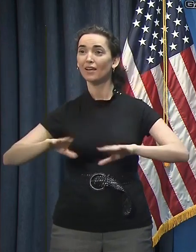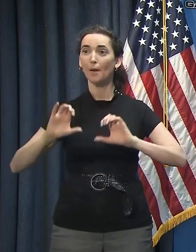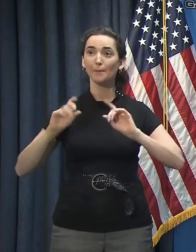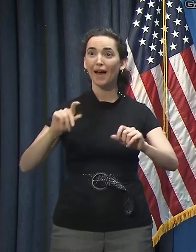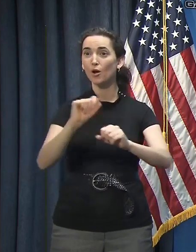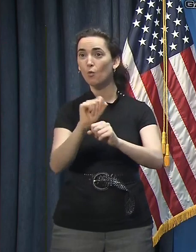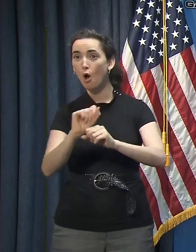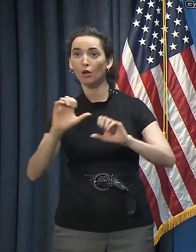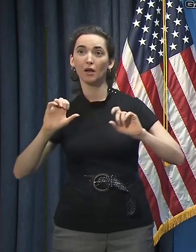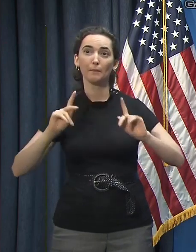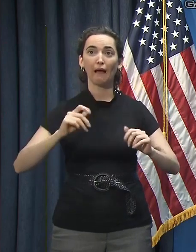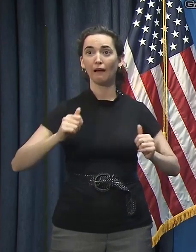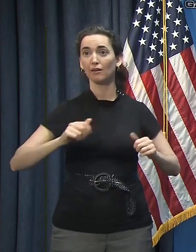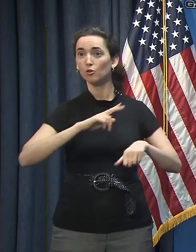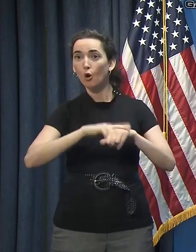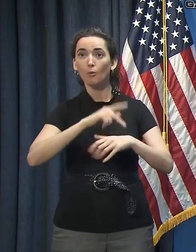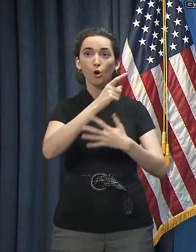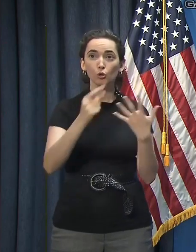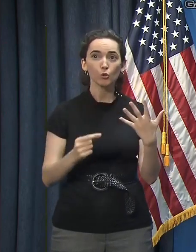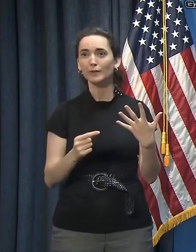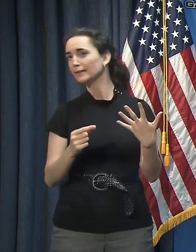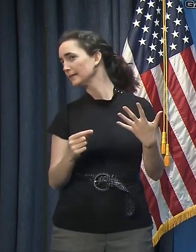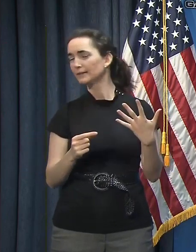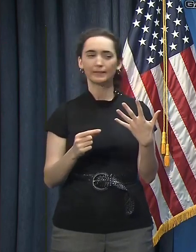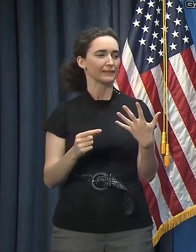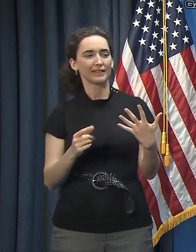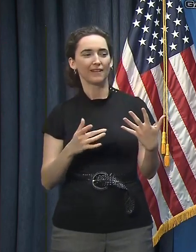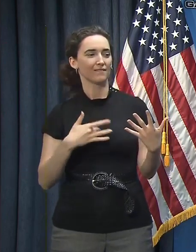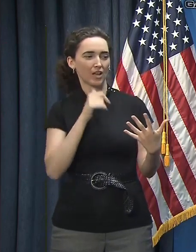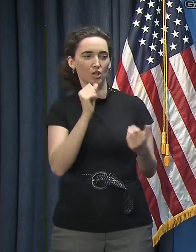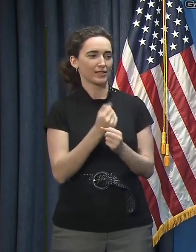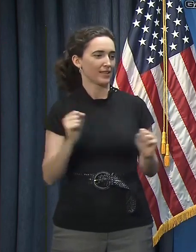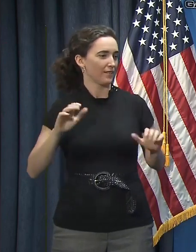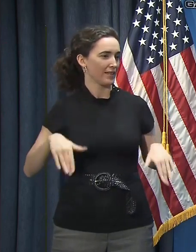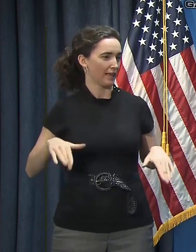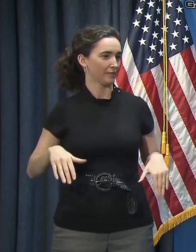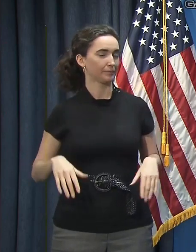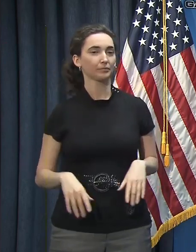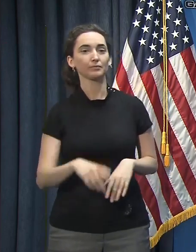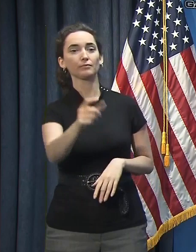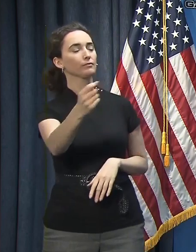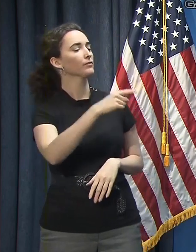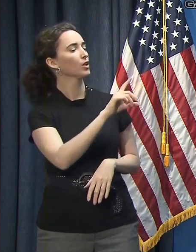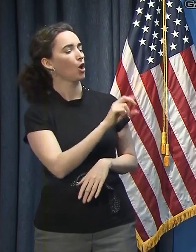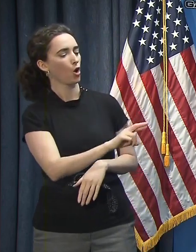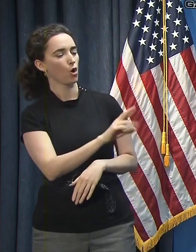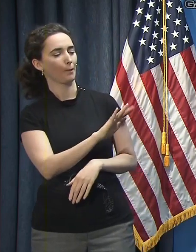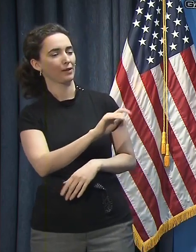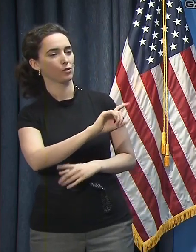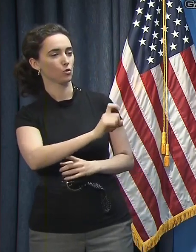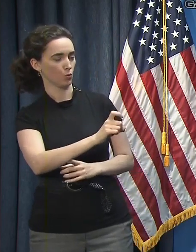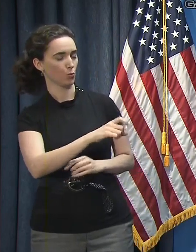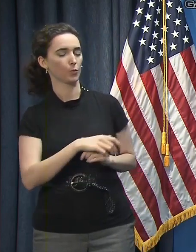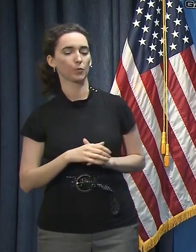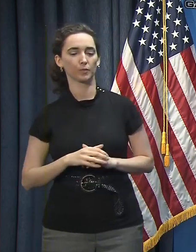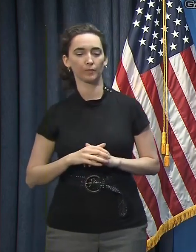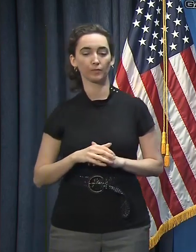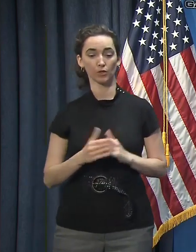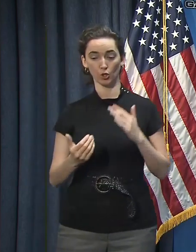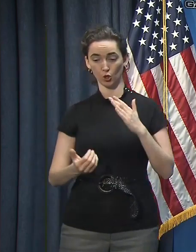back to aspects of public sector or private sector. Dr. Biu, is there a scenario or a phase to the